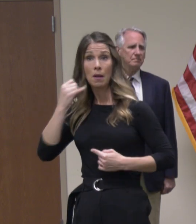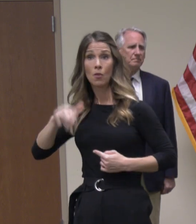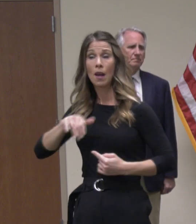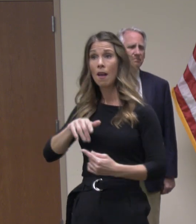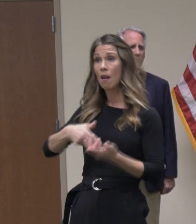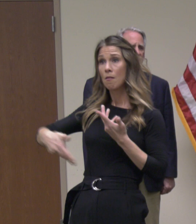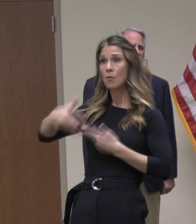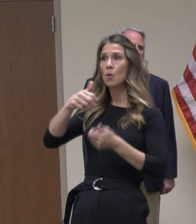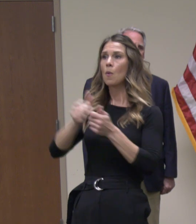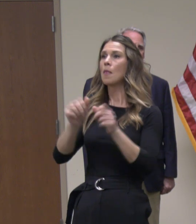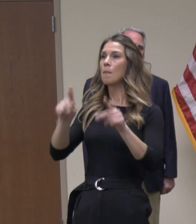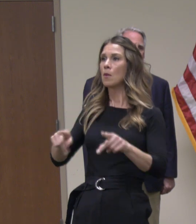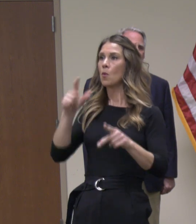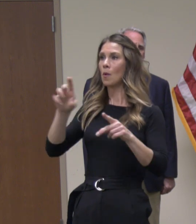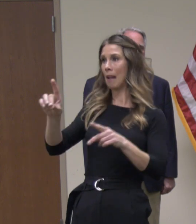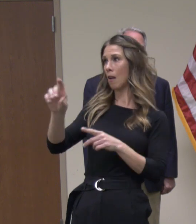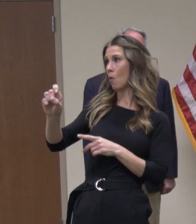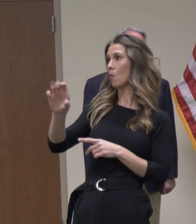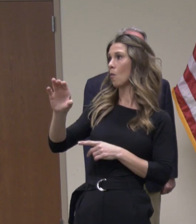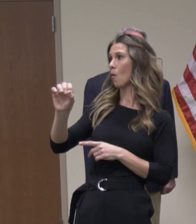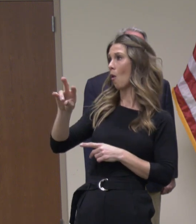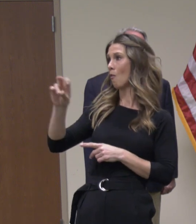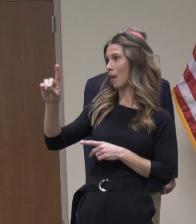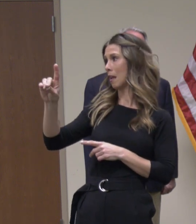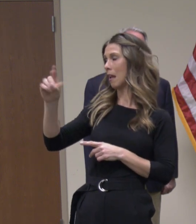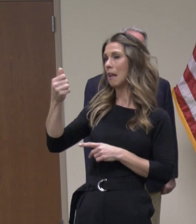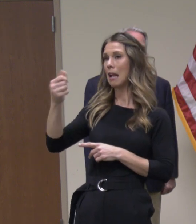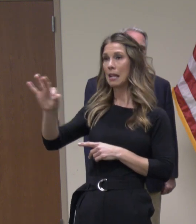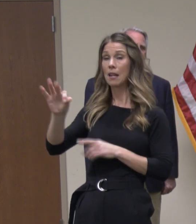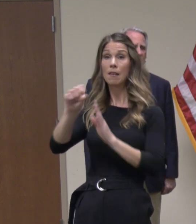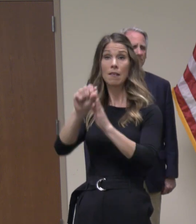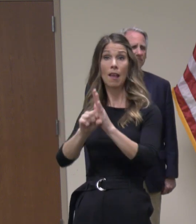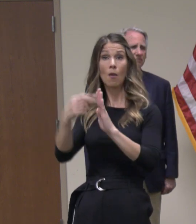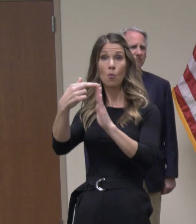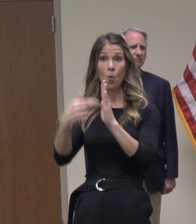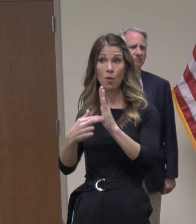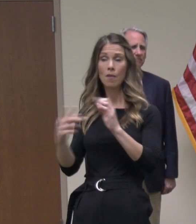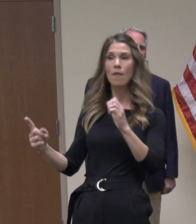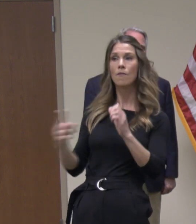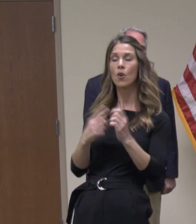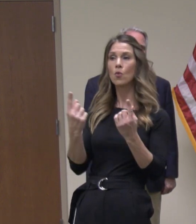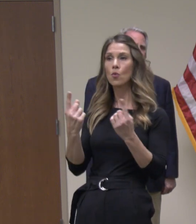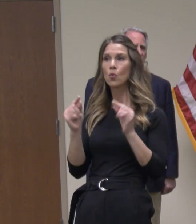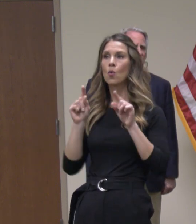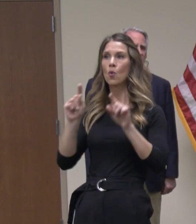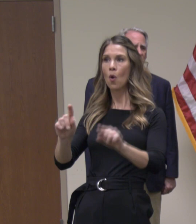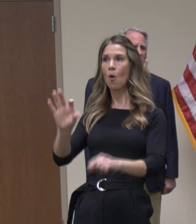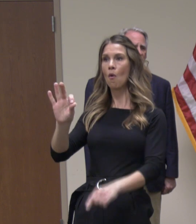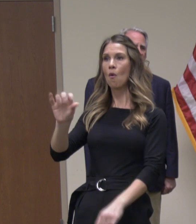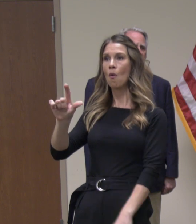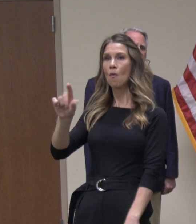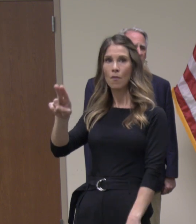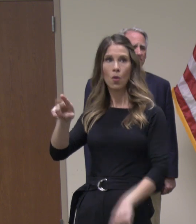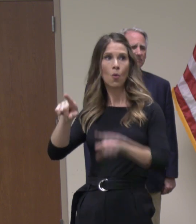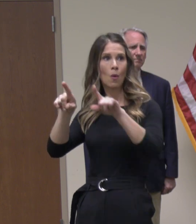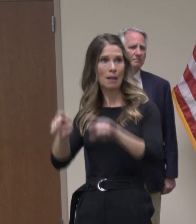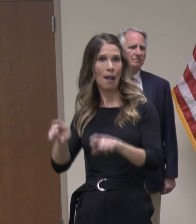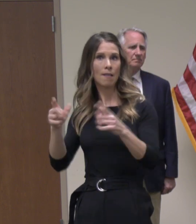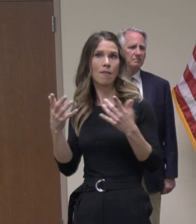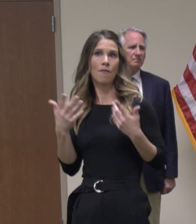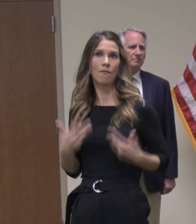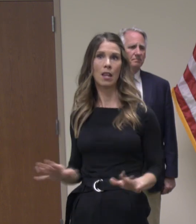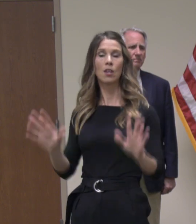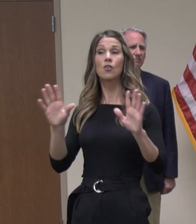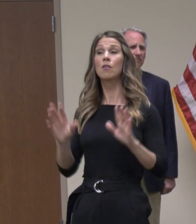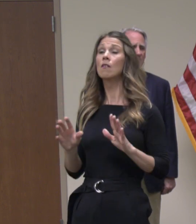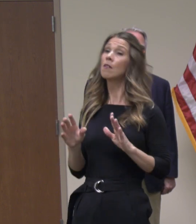someone who has COVID-19, the current state protocol for testing involves getting a flu test first. Right now, it is still more likely that